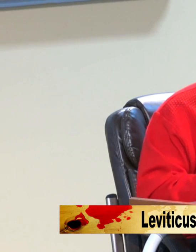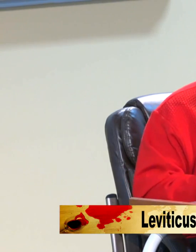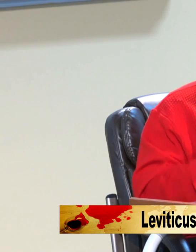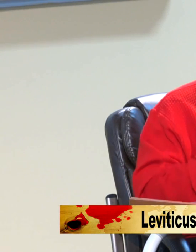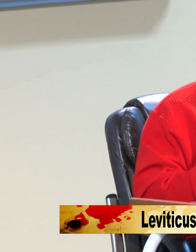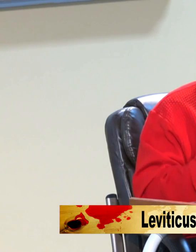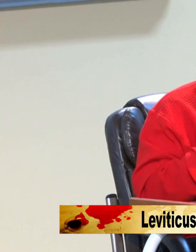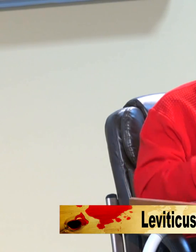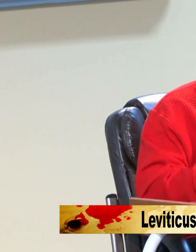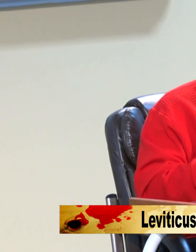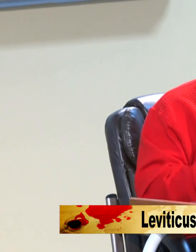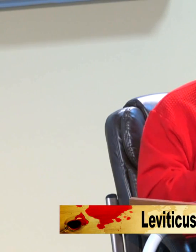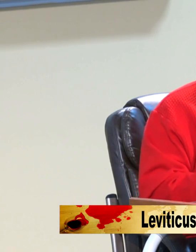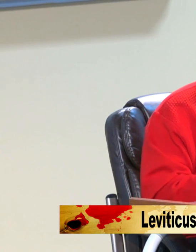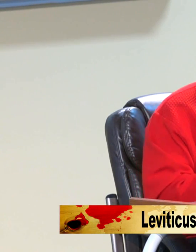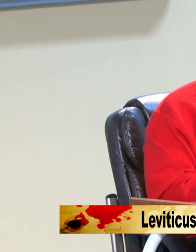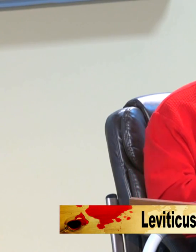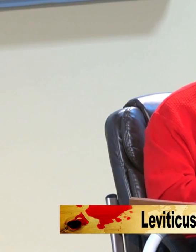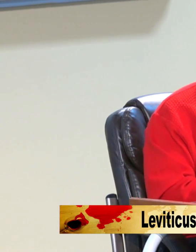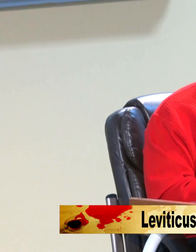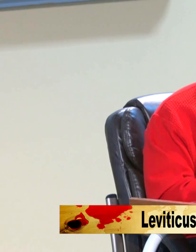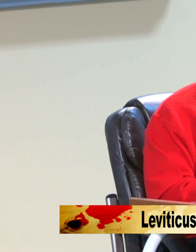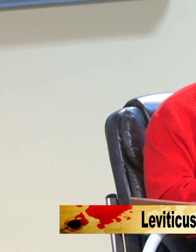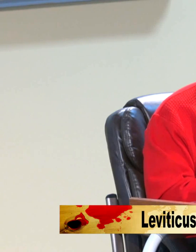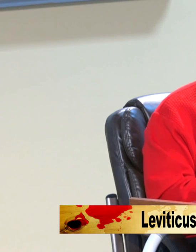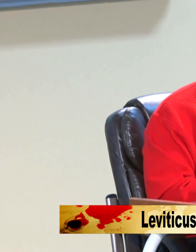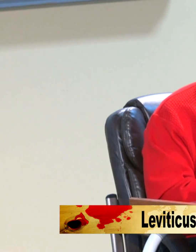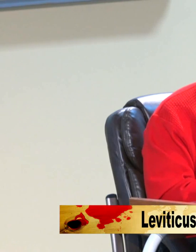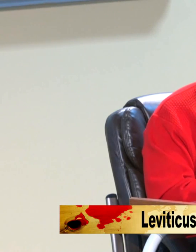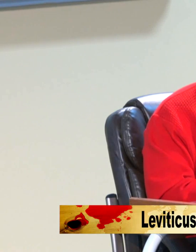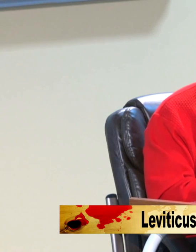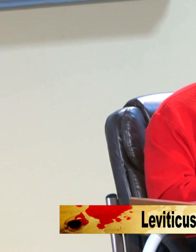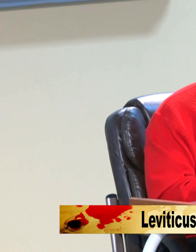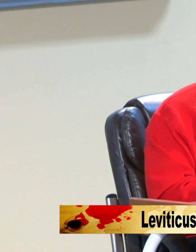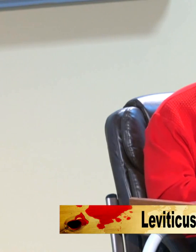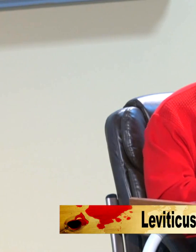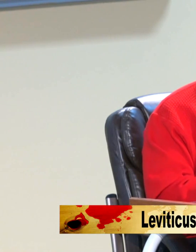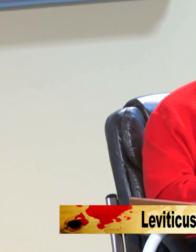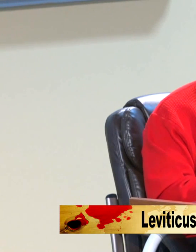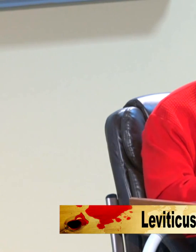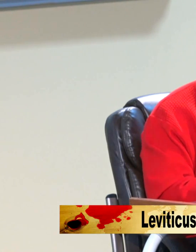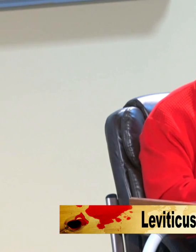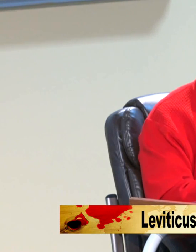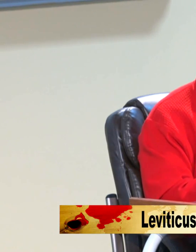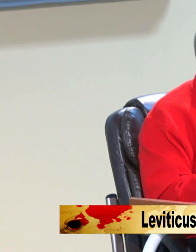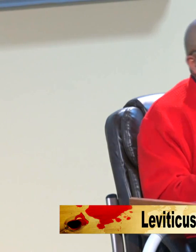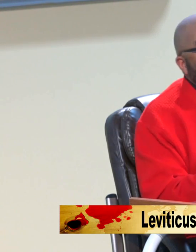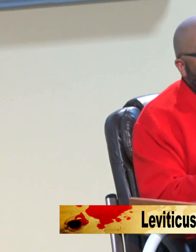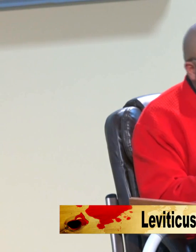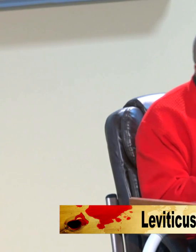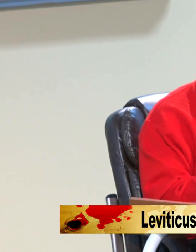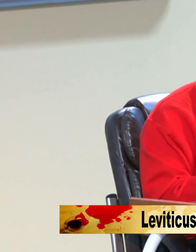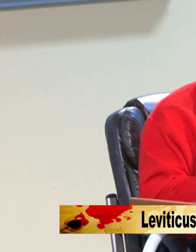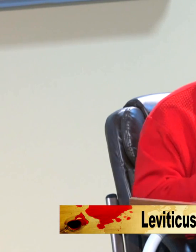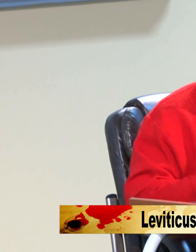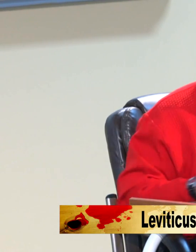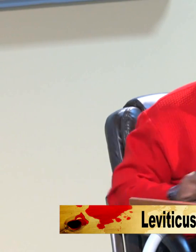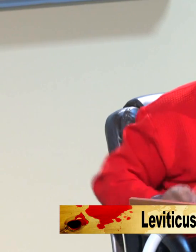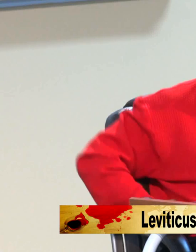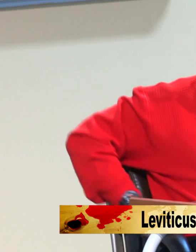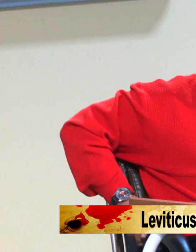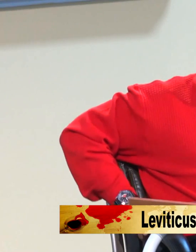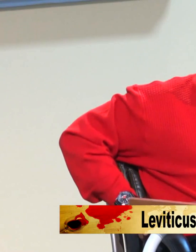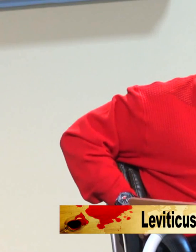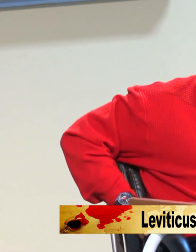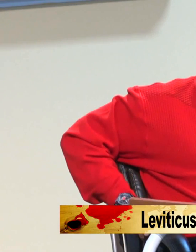congregation. And the priest shall dip his finger in some of the blood and sprinkle it 7 times before the Lord, even before the veil. So